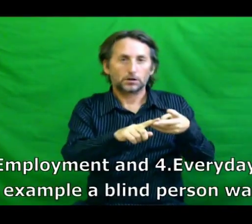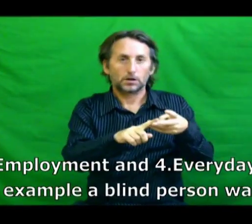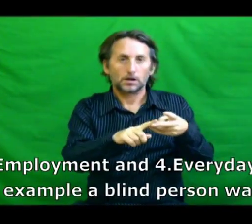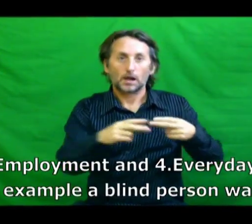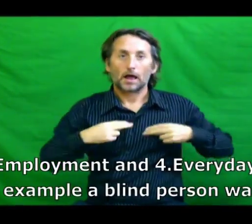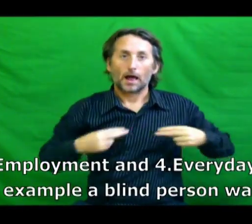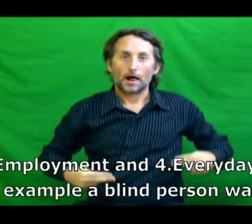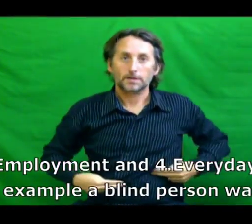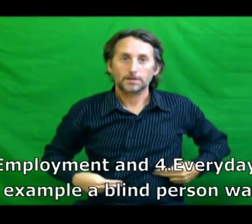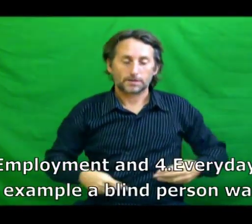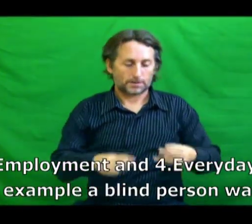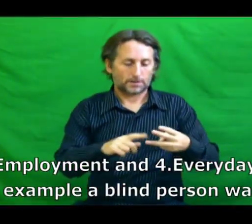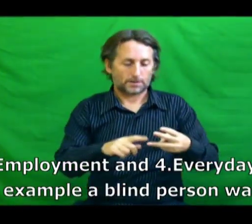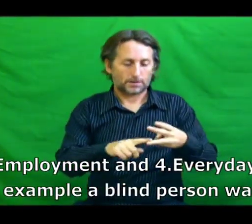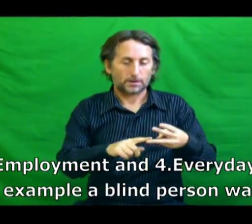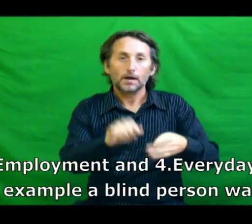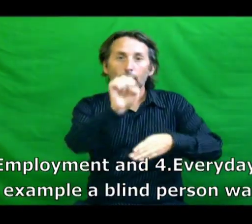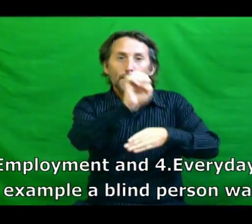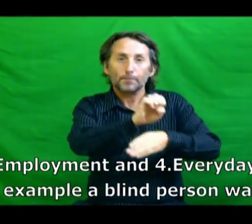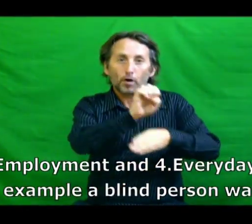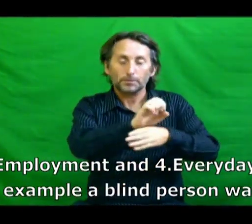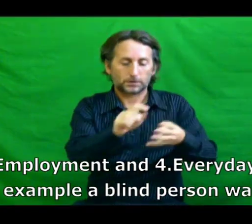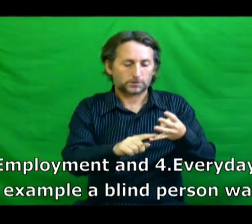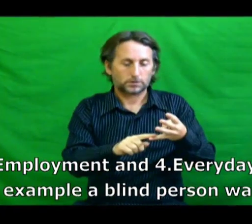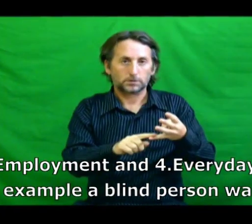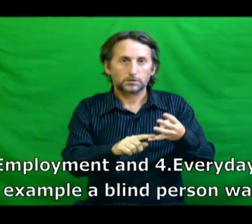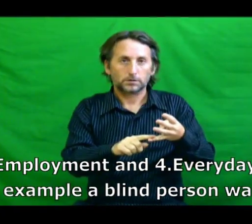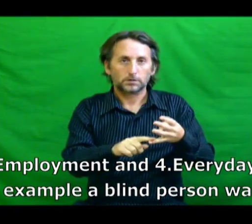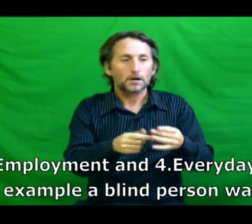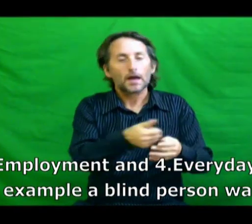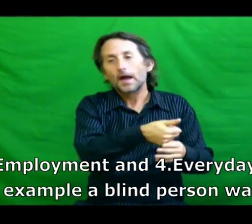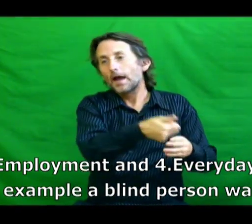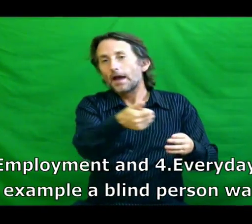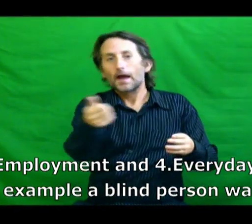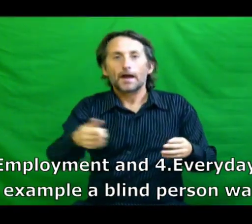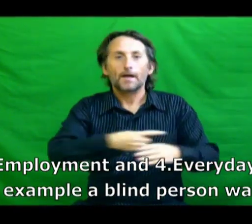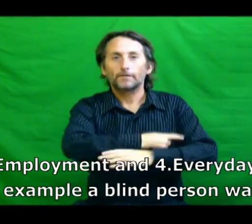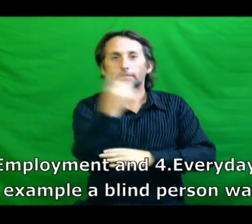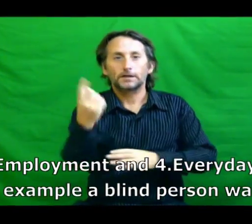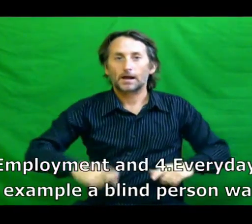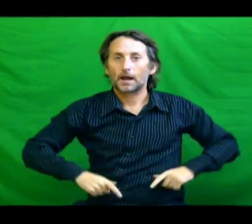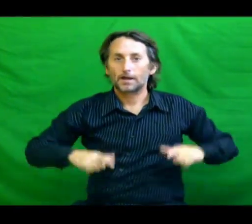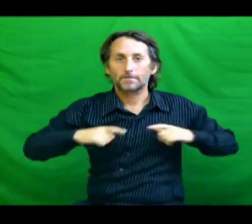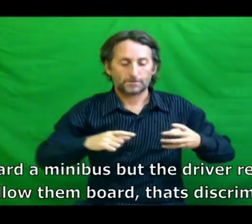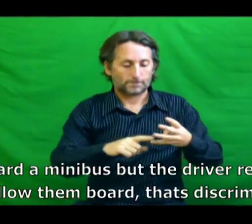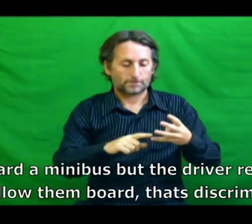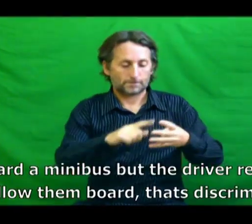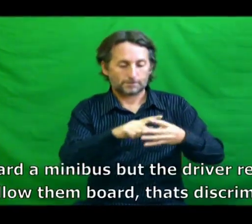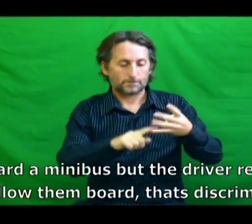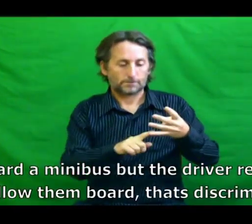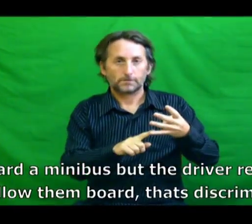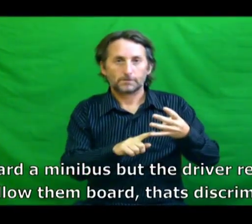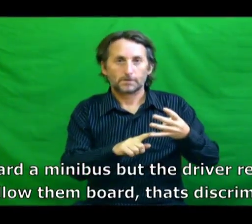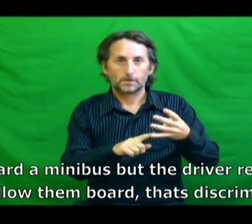healthcare, third, employment, and fourth, everyday life. For example, a blind person wants to board a